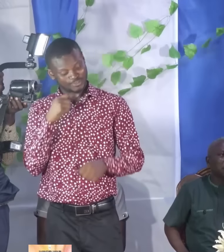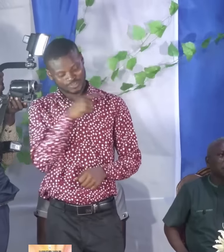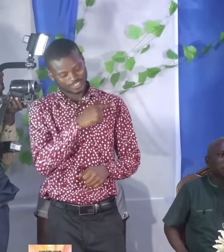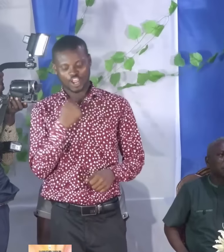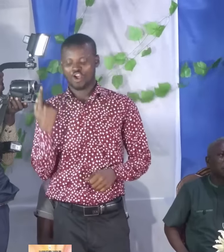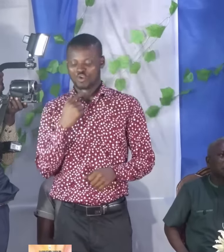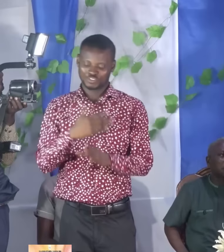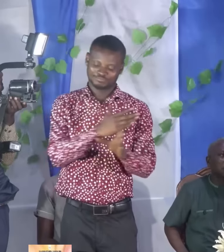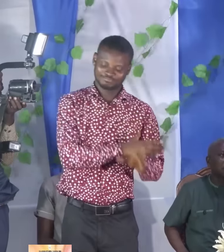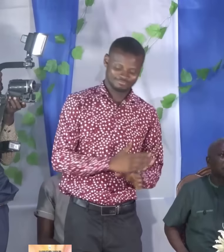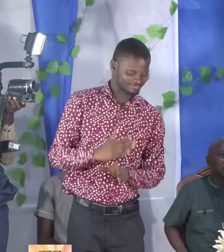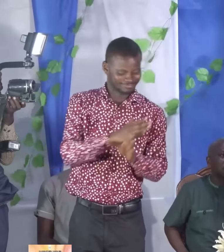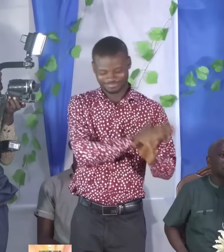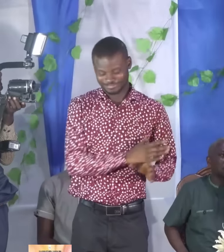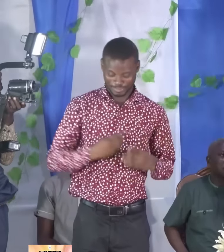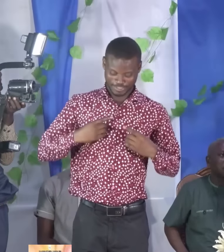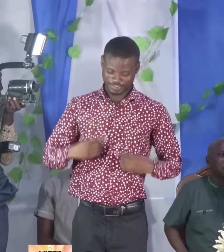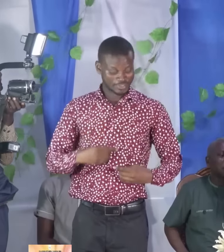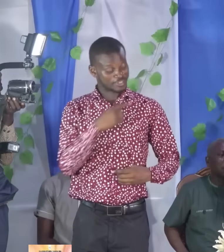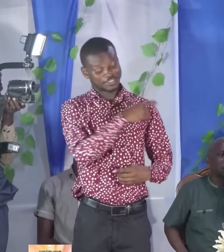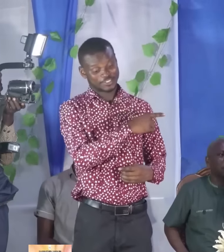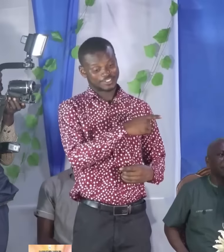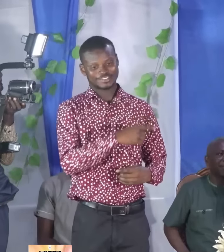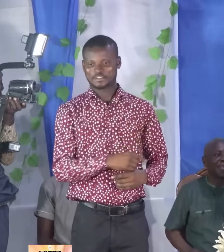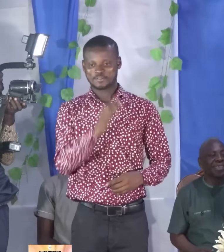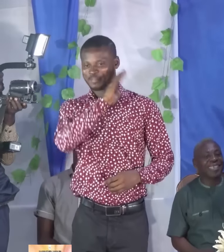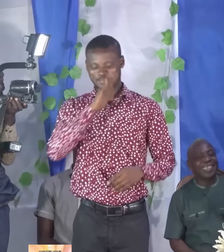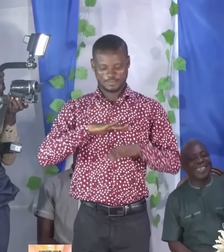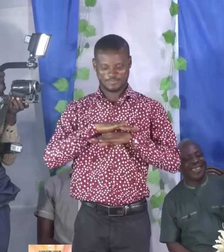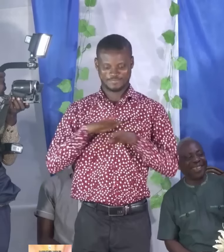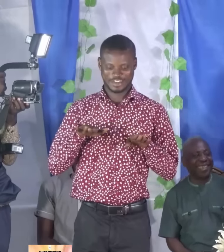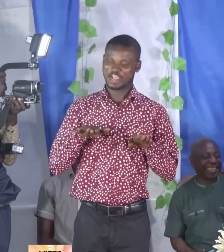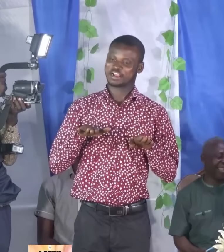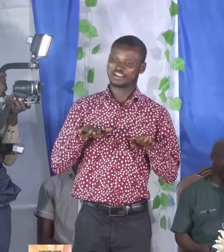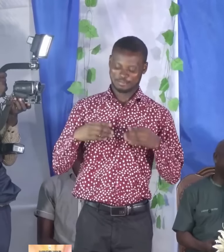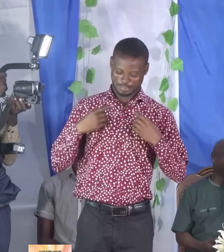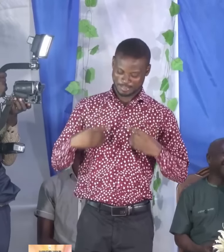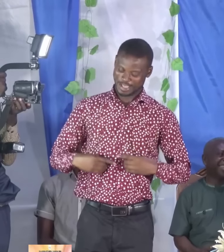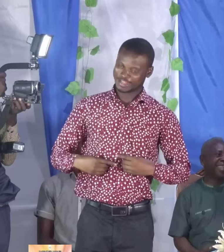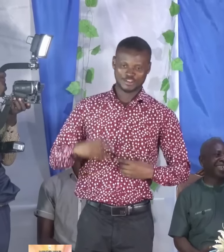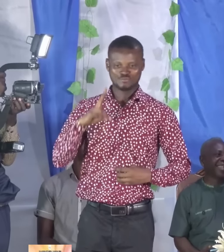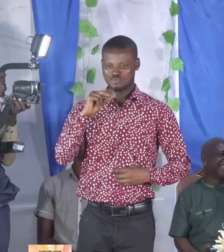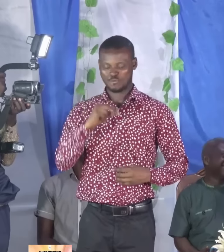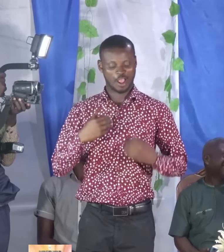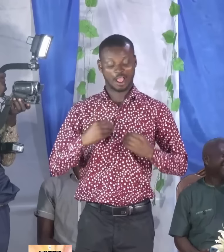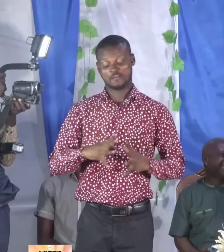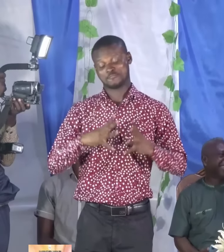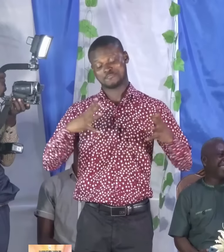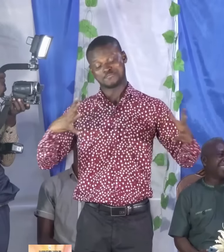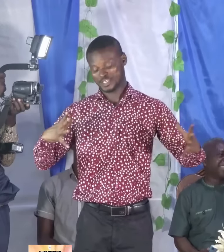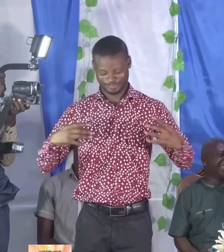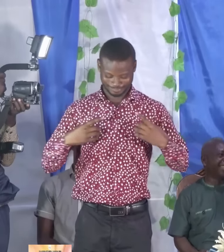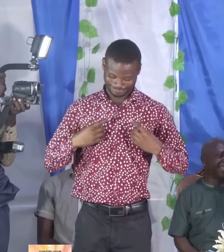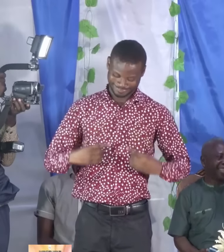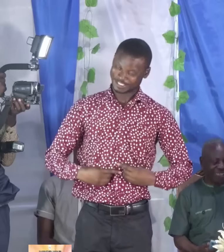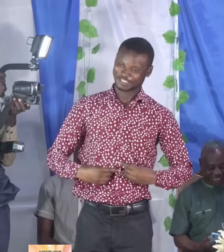no me so so nta dia mpa me fie me want dia o oh bra me want dia too much I'm